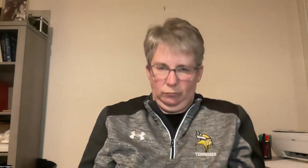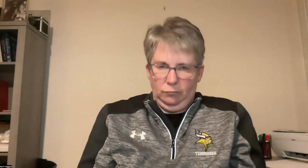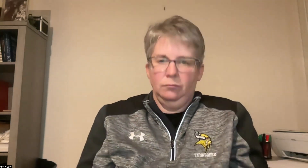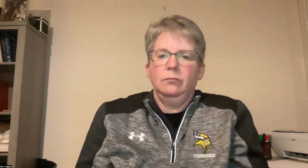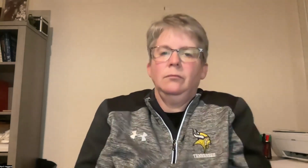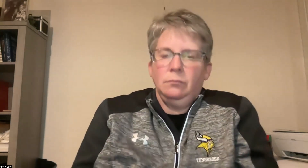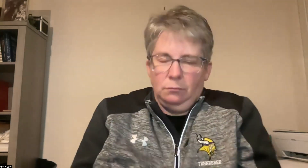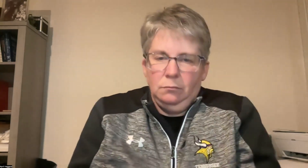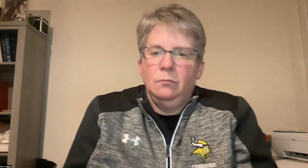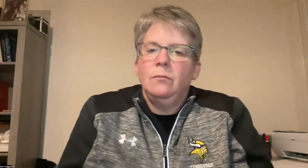So